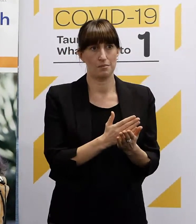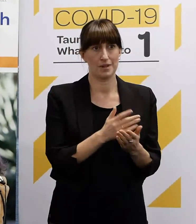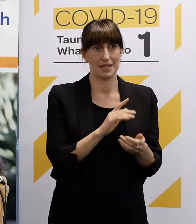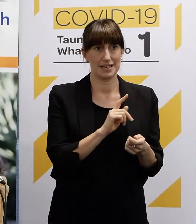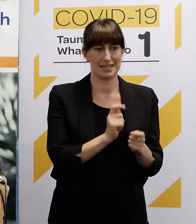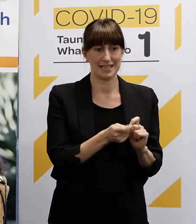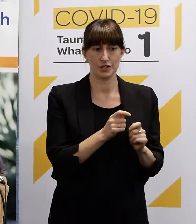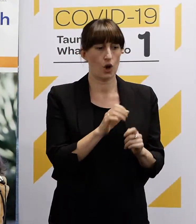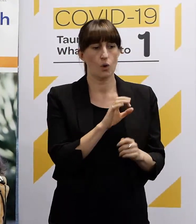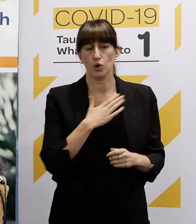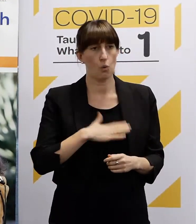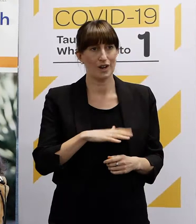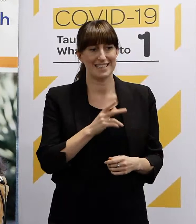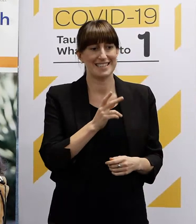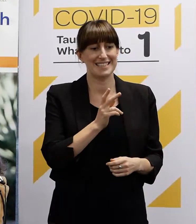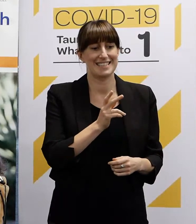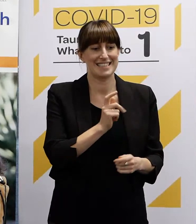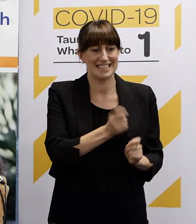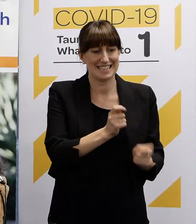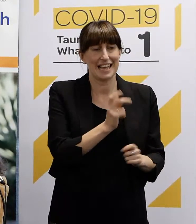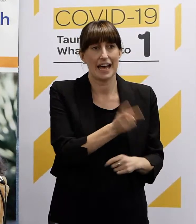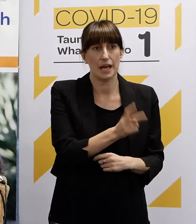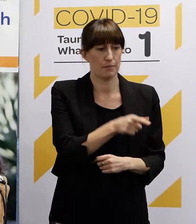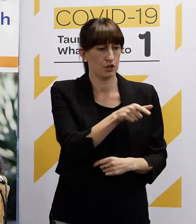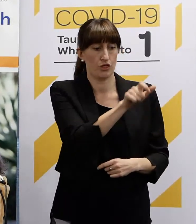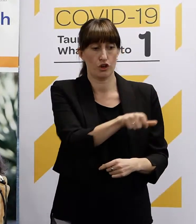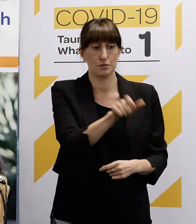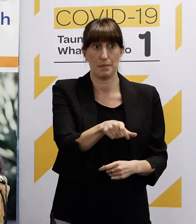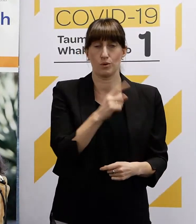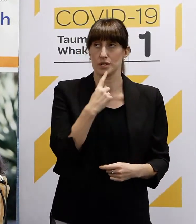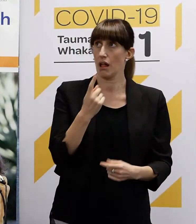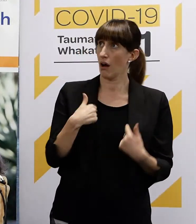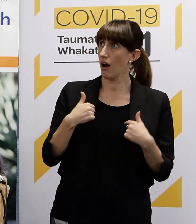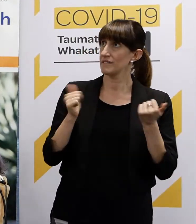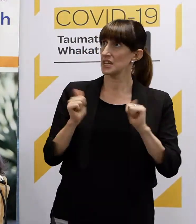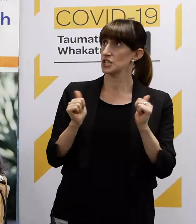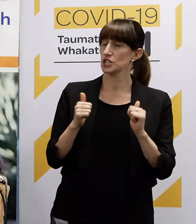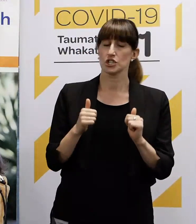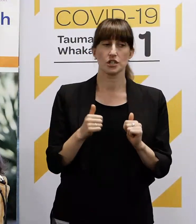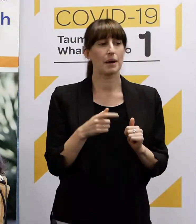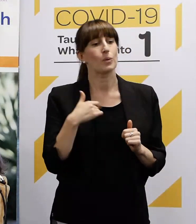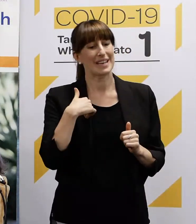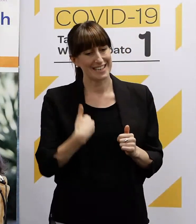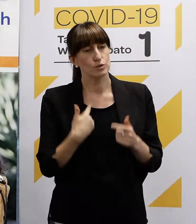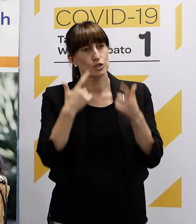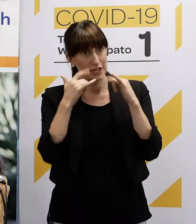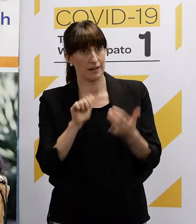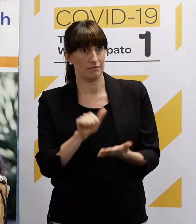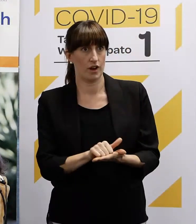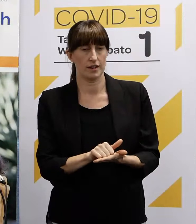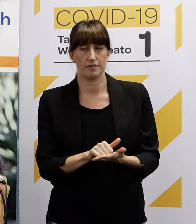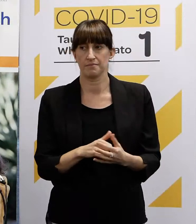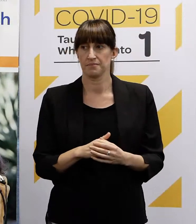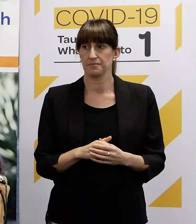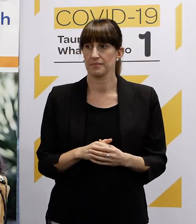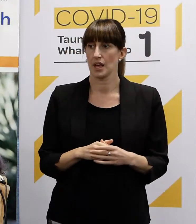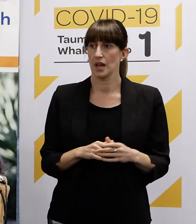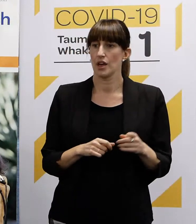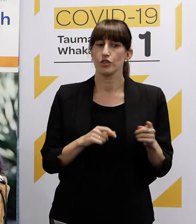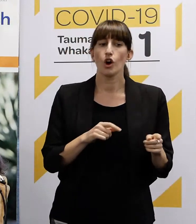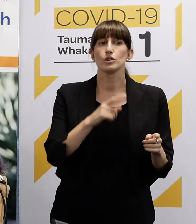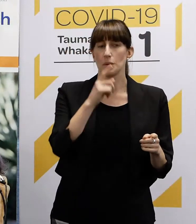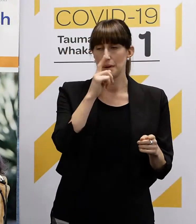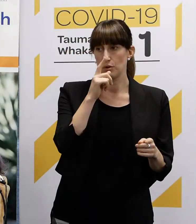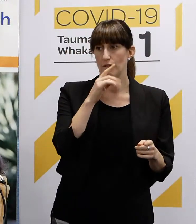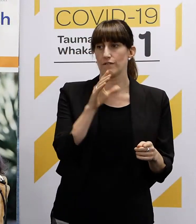they've had one, but we'll keep trying to match with our database as well. They can't be forced because of the isolation now, so that we have Well, these were people on